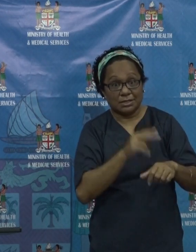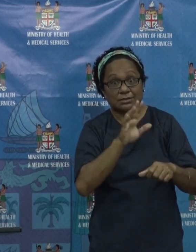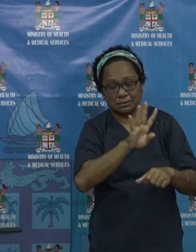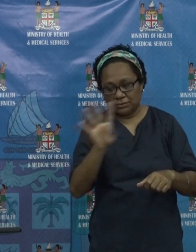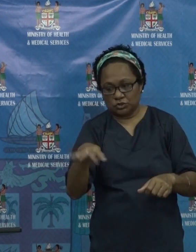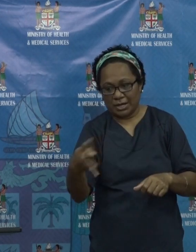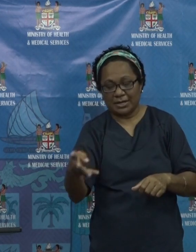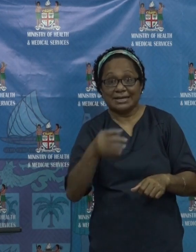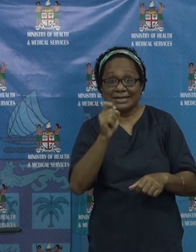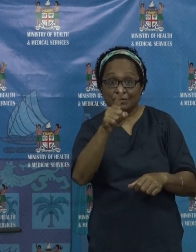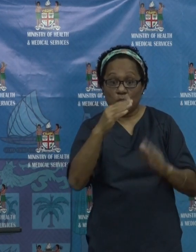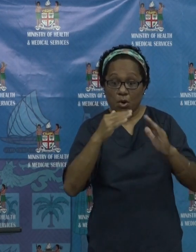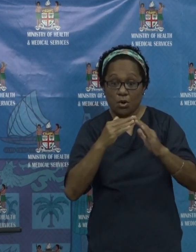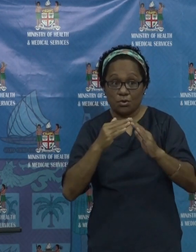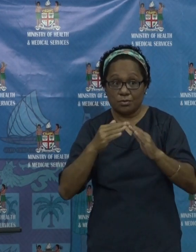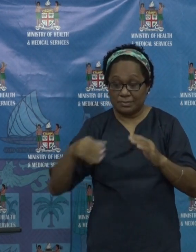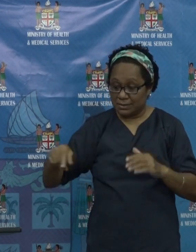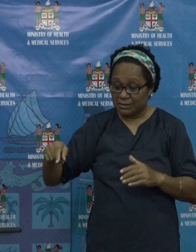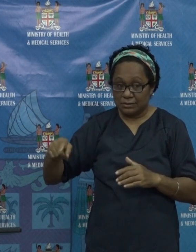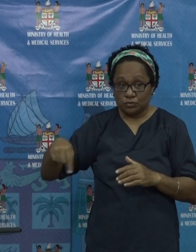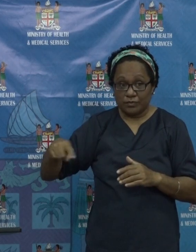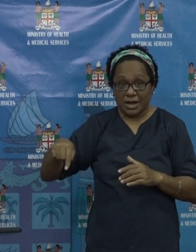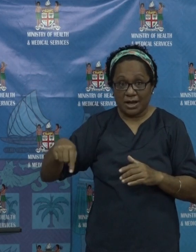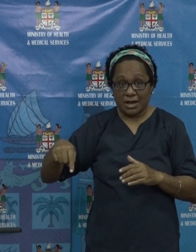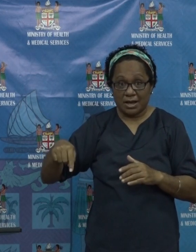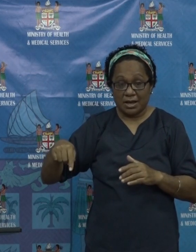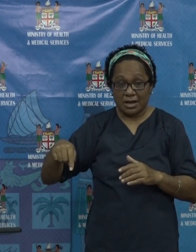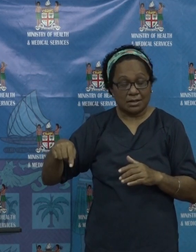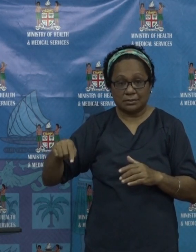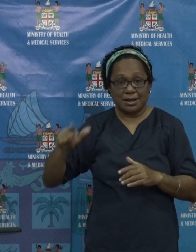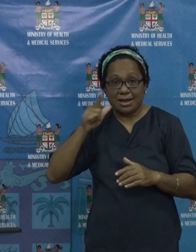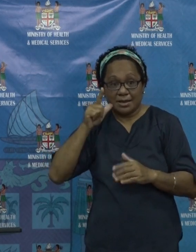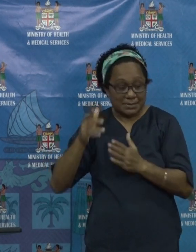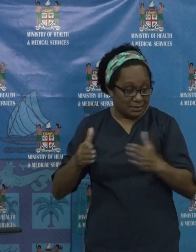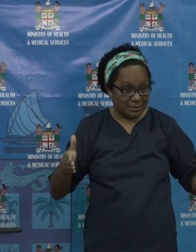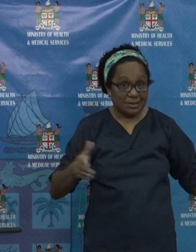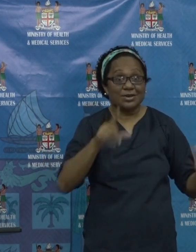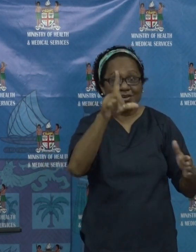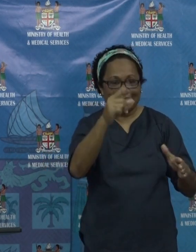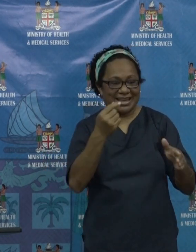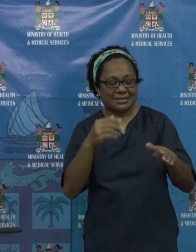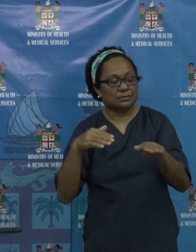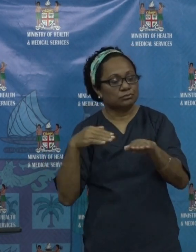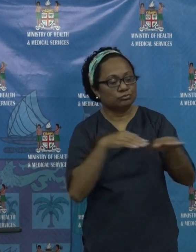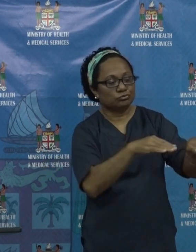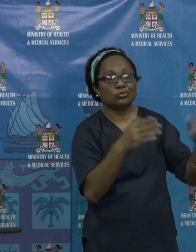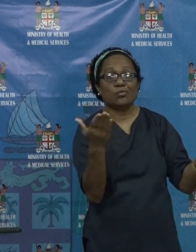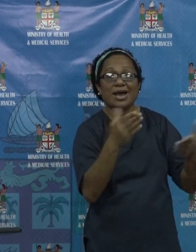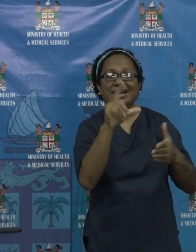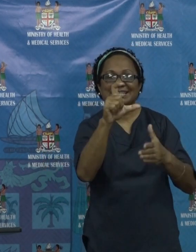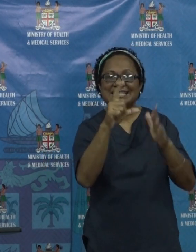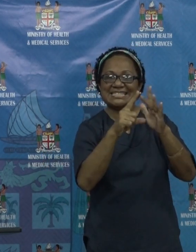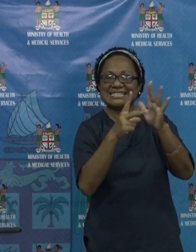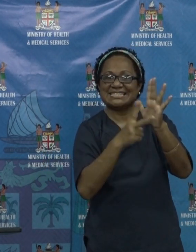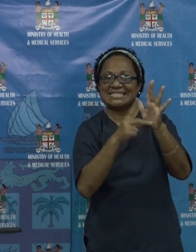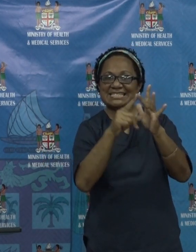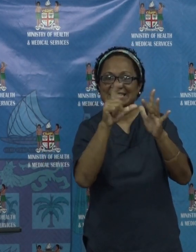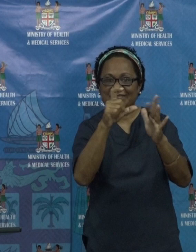Nosori area, bring them to the drive-through in Civic Center so that they can be checked and the